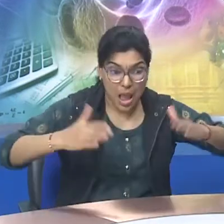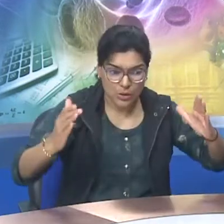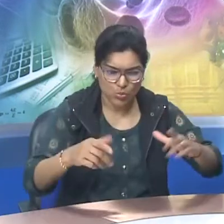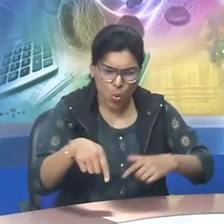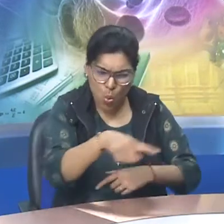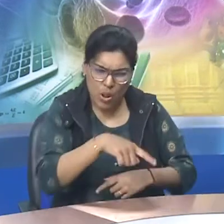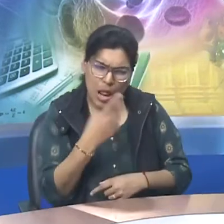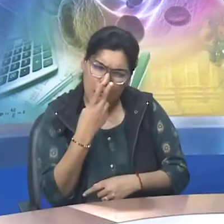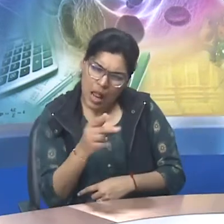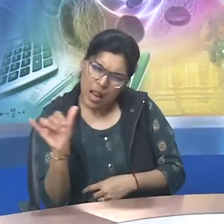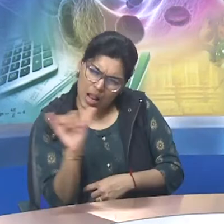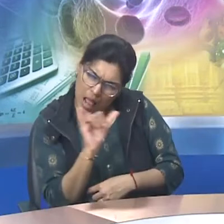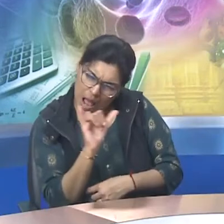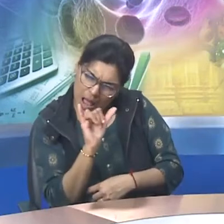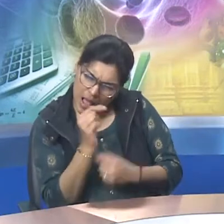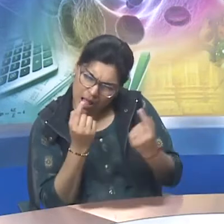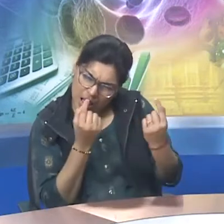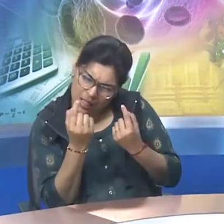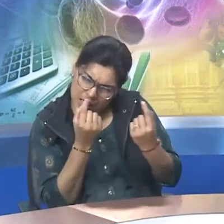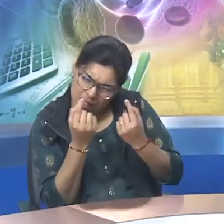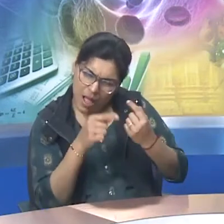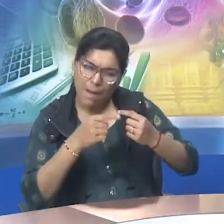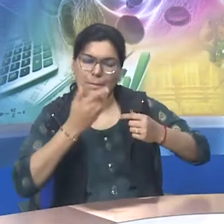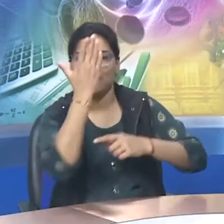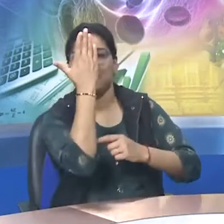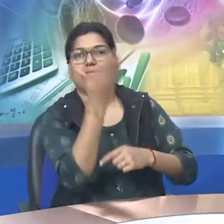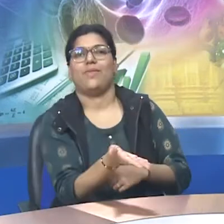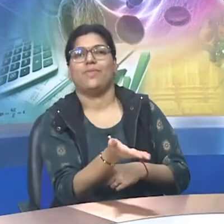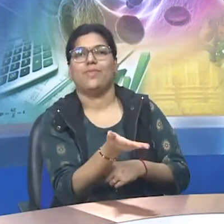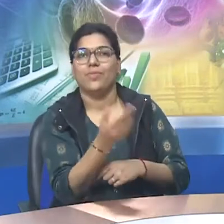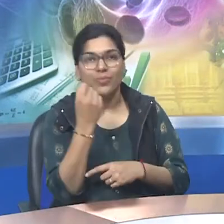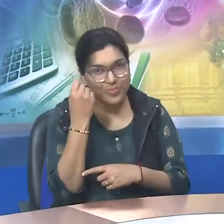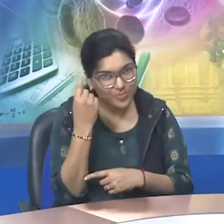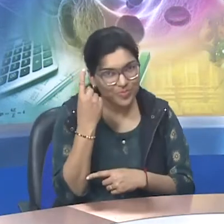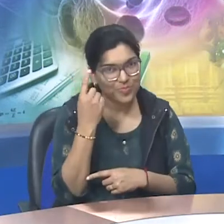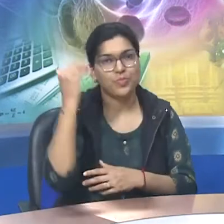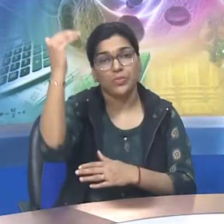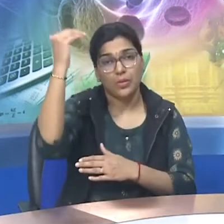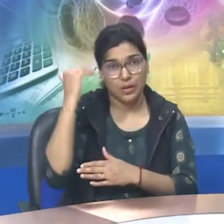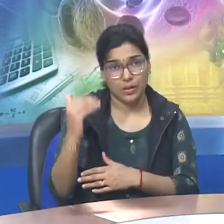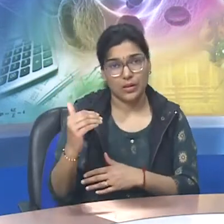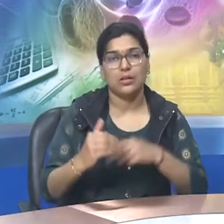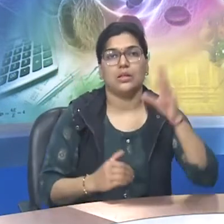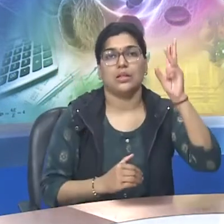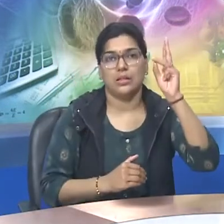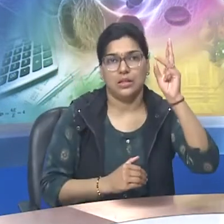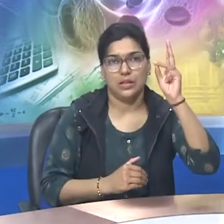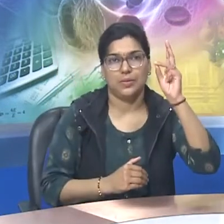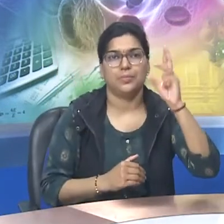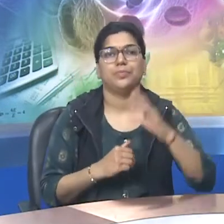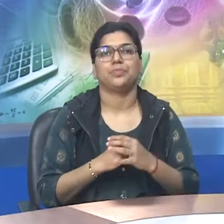comparing two things for making some statements. In the third